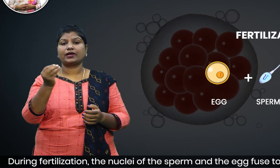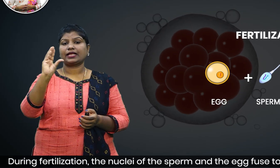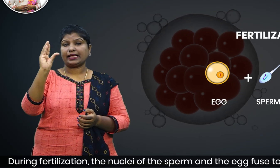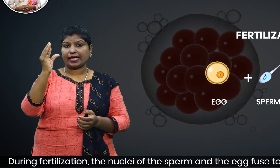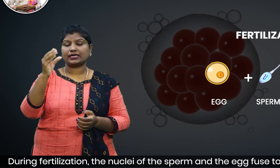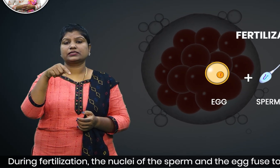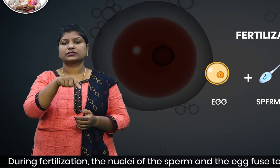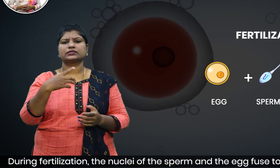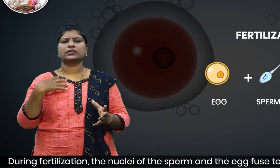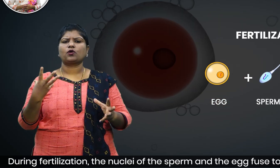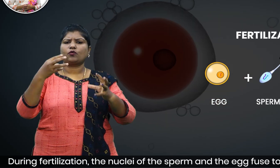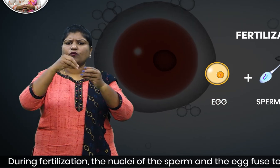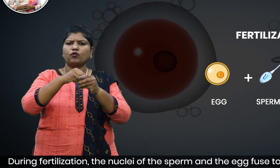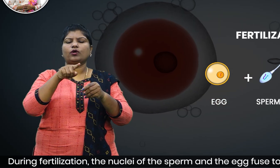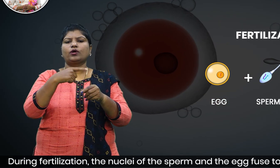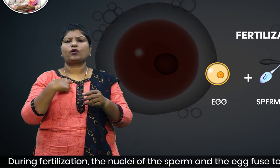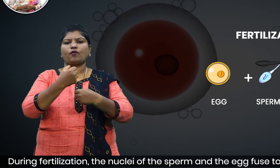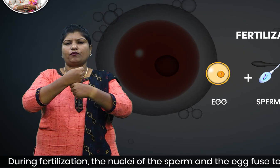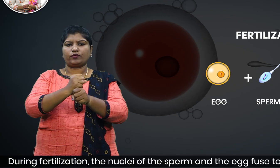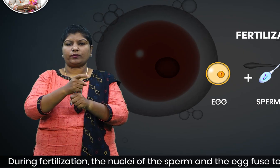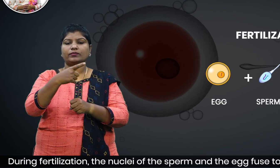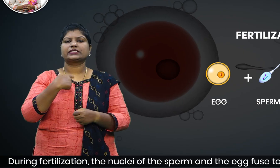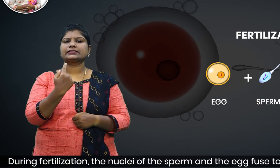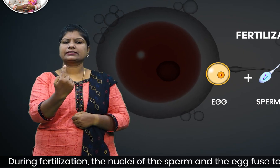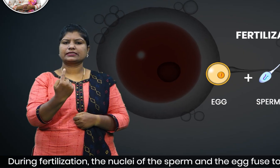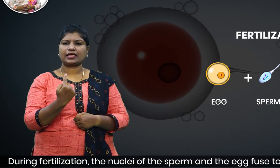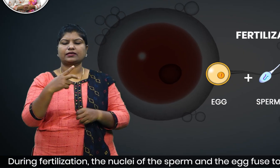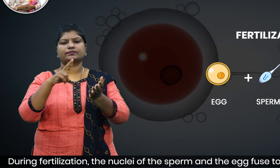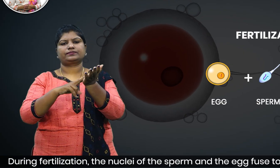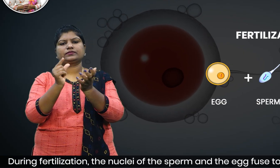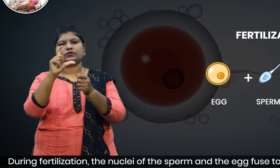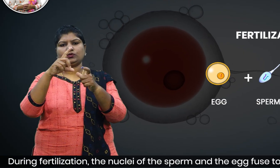fuse to form a single nucleus.